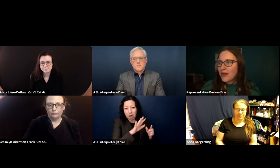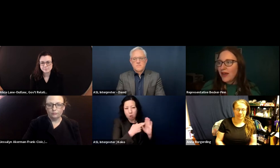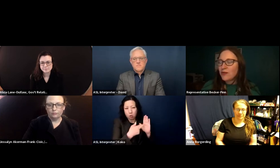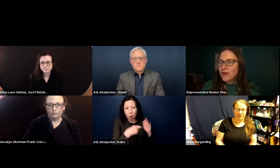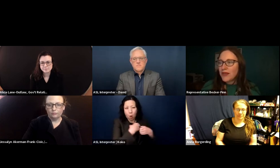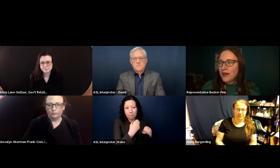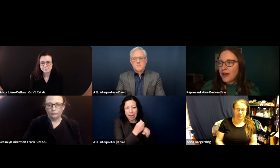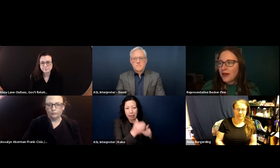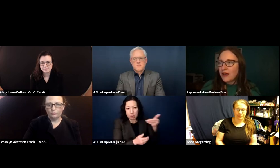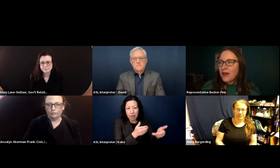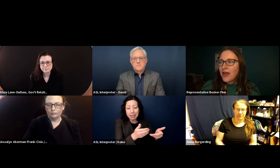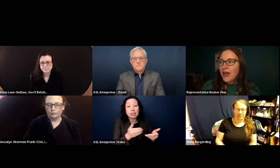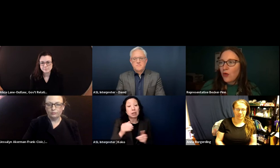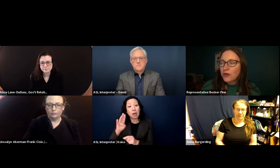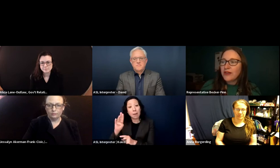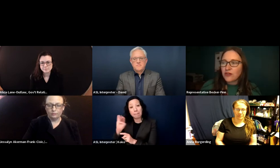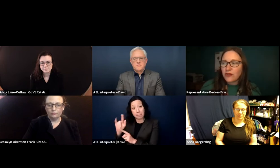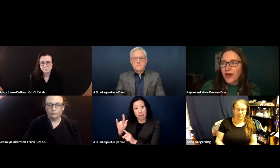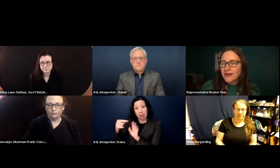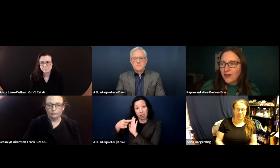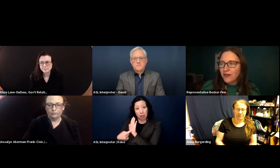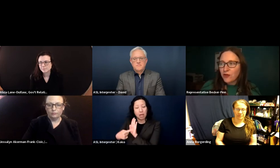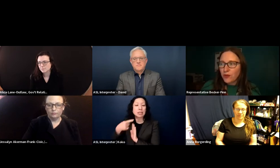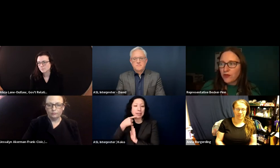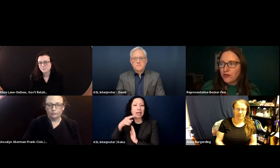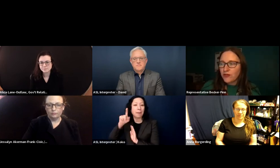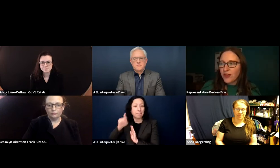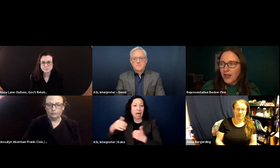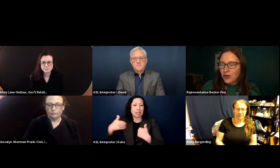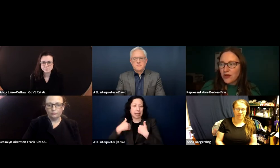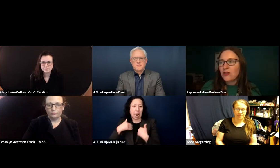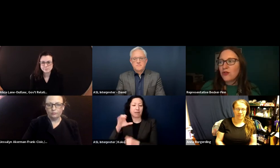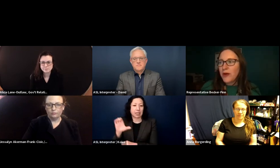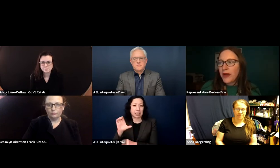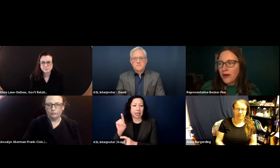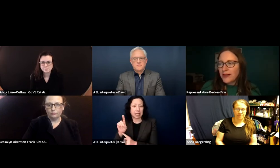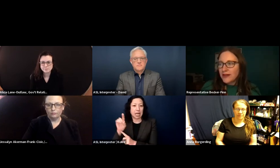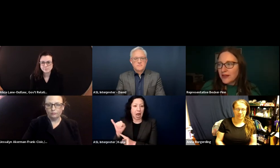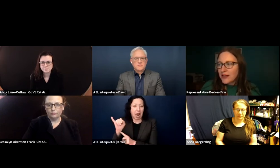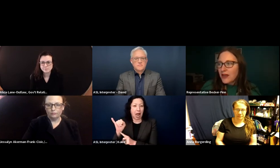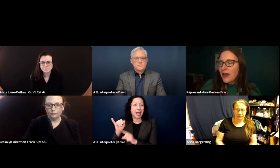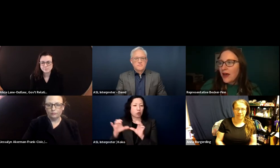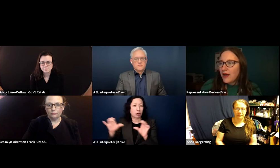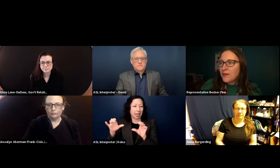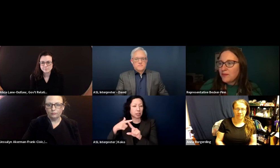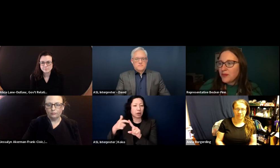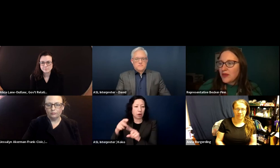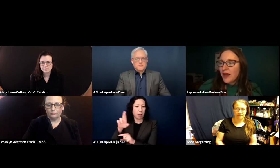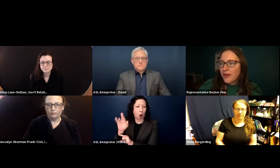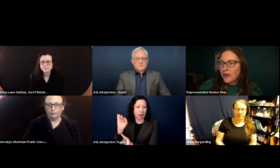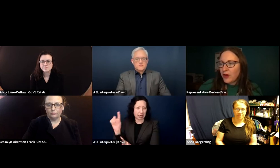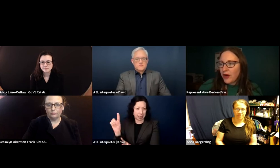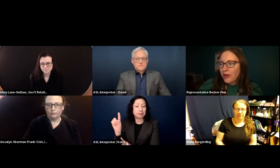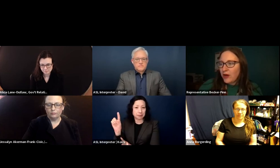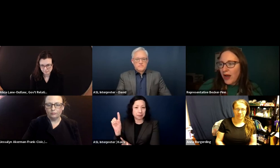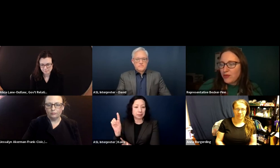that they would have to be hold a certified deaf interpreter certification issued by RID.